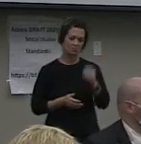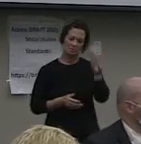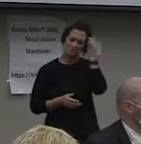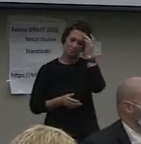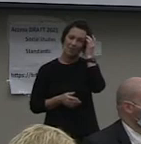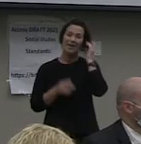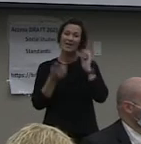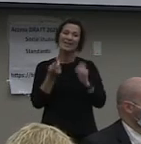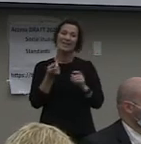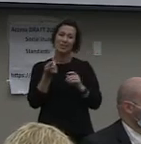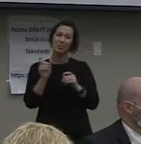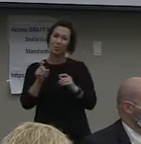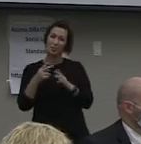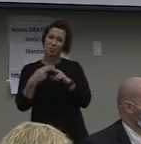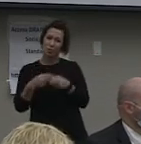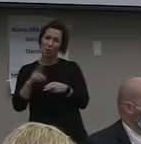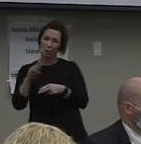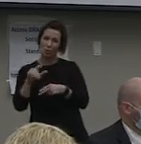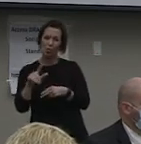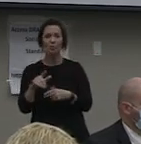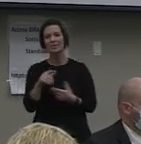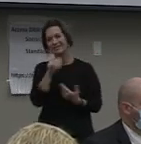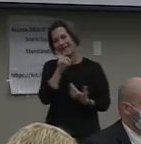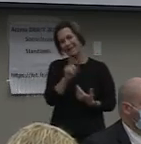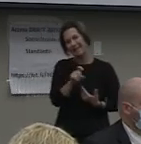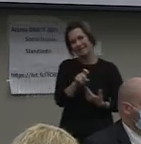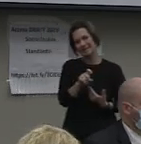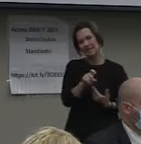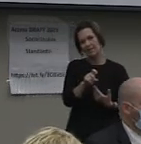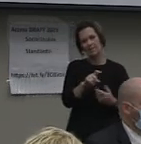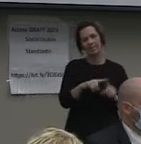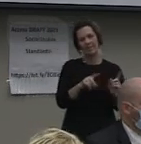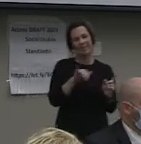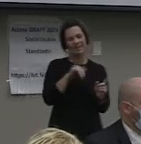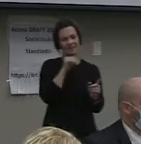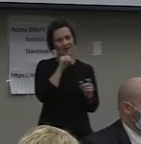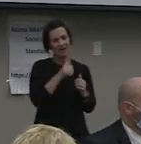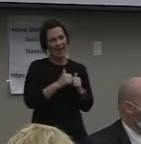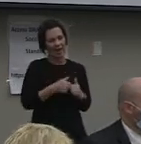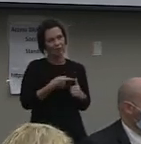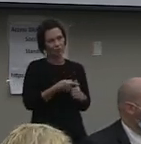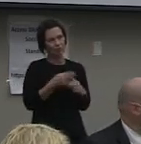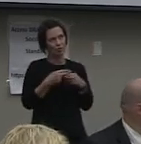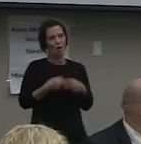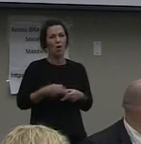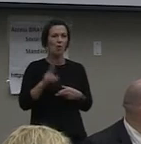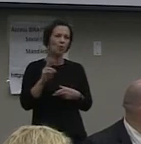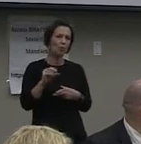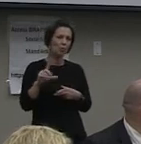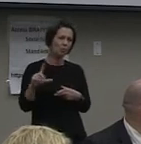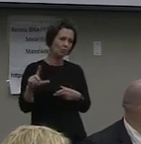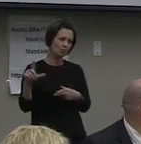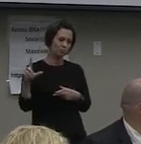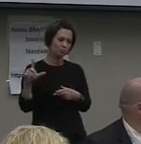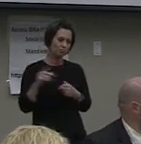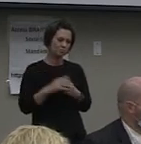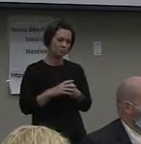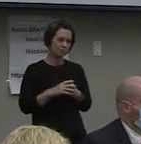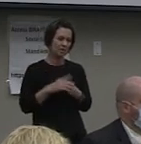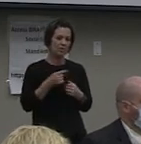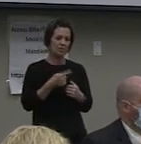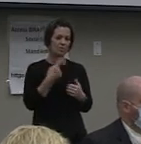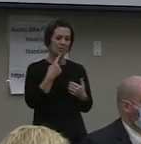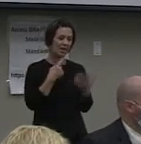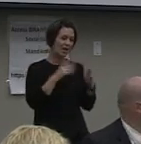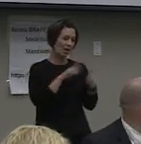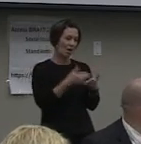It's not necessary for the only vote. That's what you call the roll for things. You say all for, all